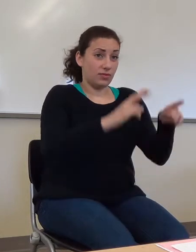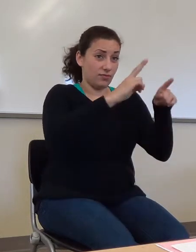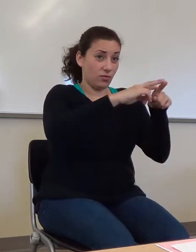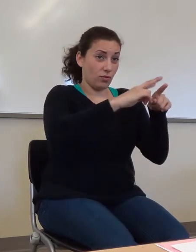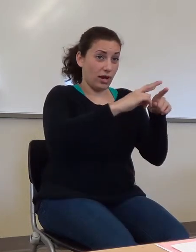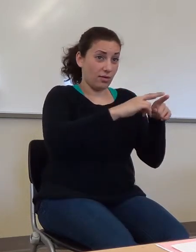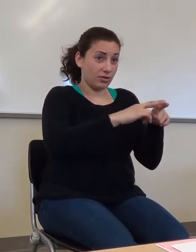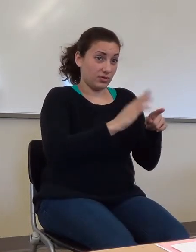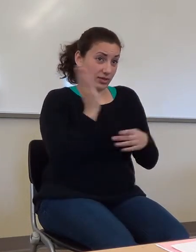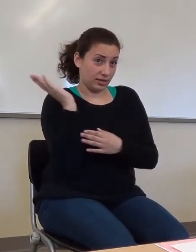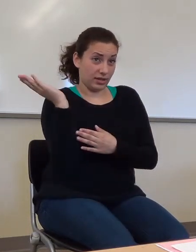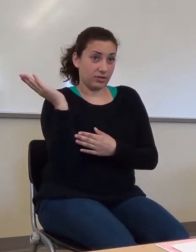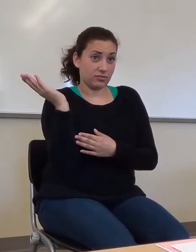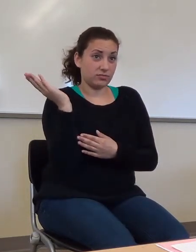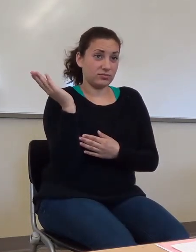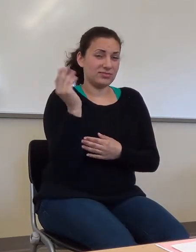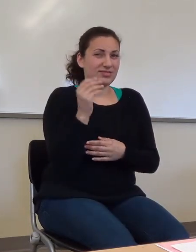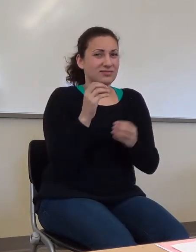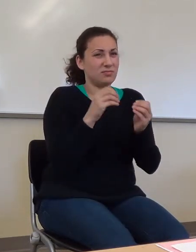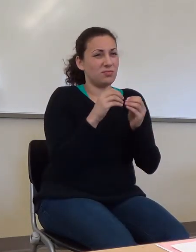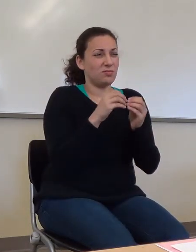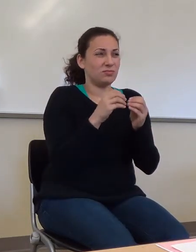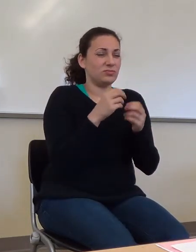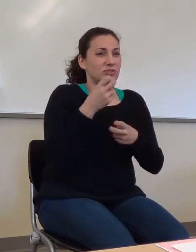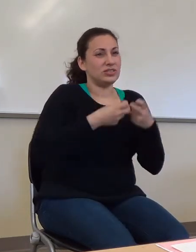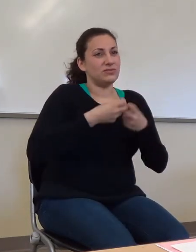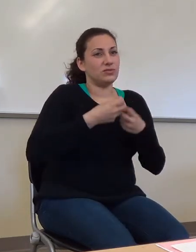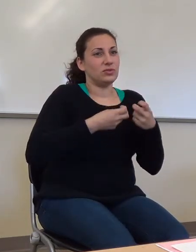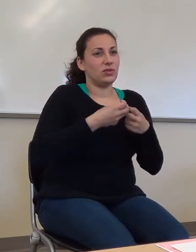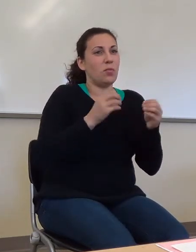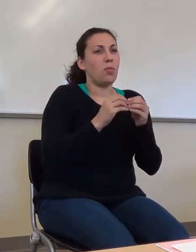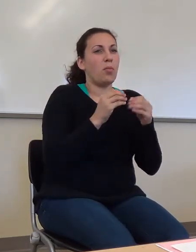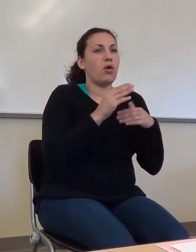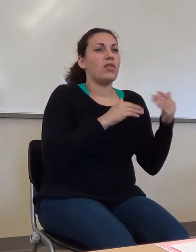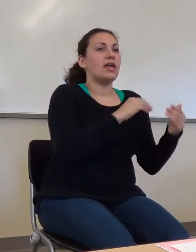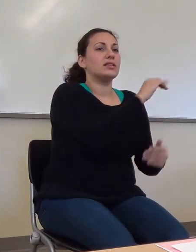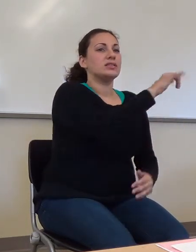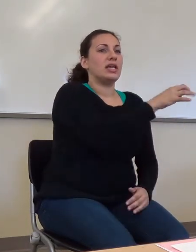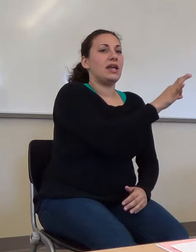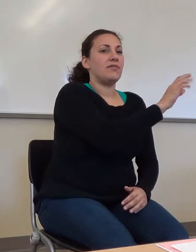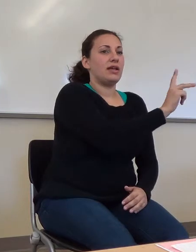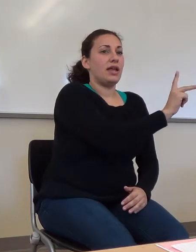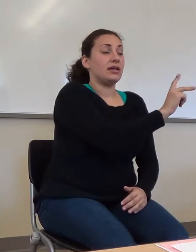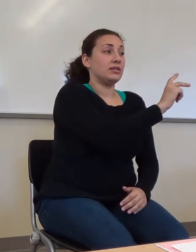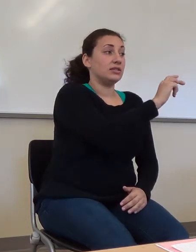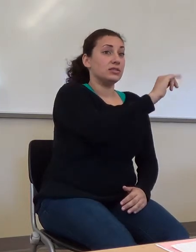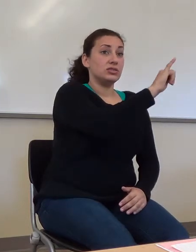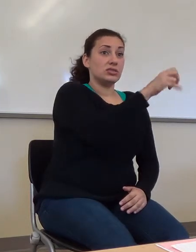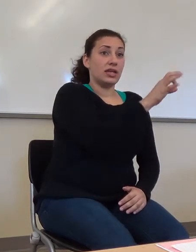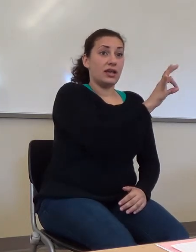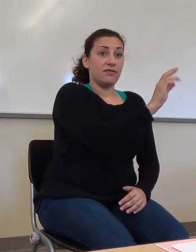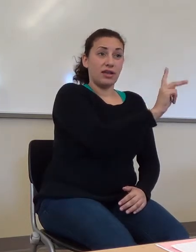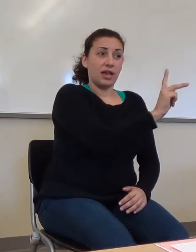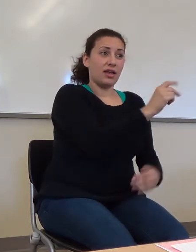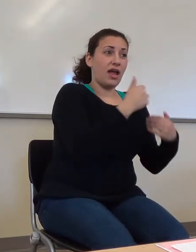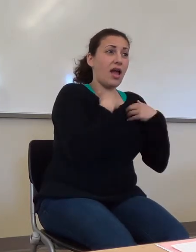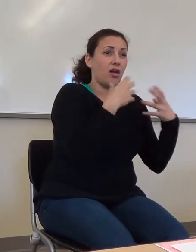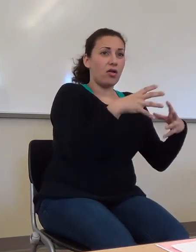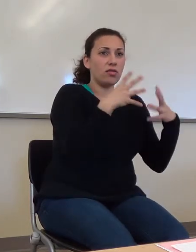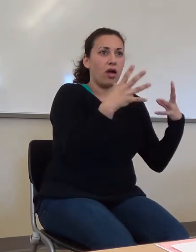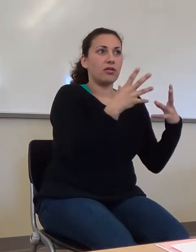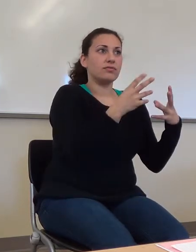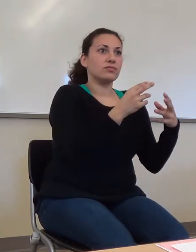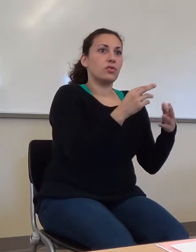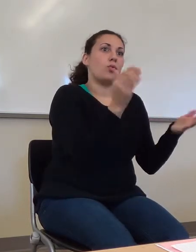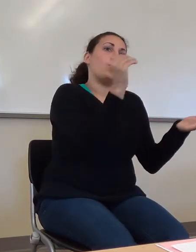vocabulary in this was tougher than the JFK one. The JFK one had a lot of just flat out restatement